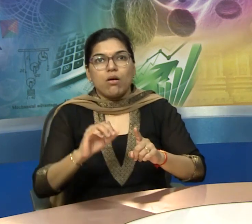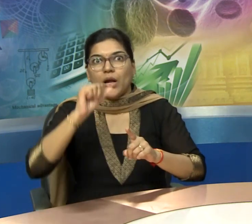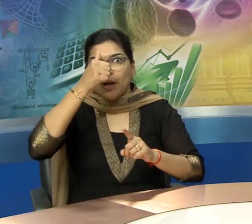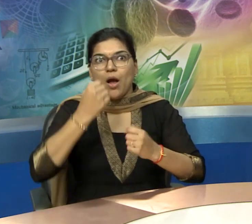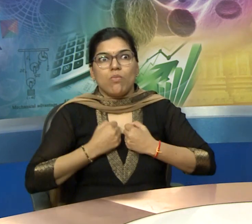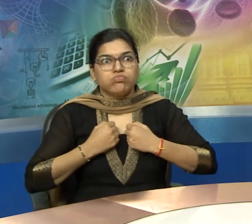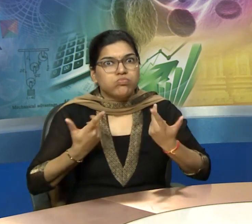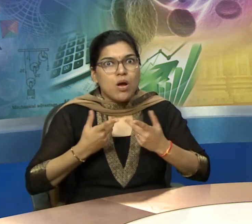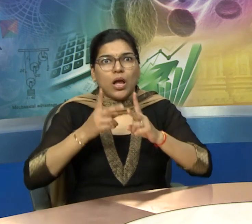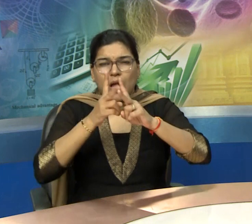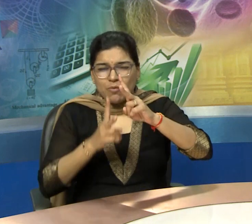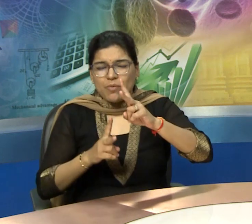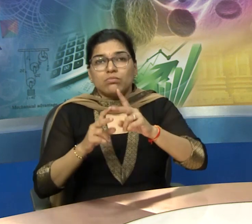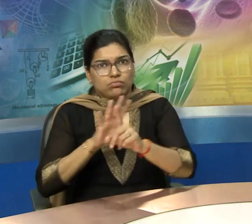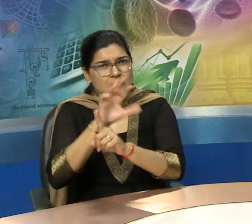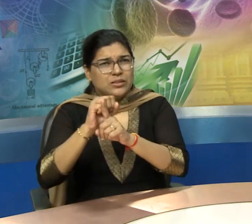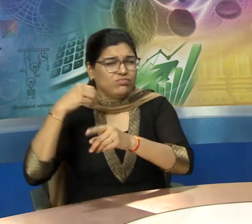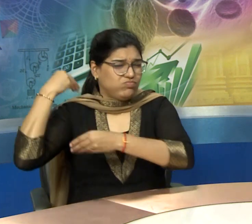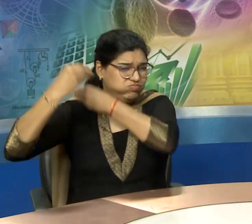for research